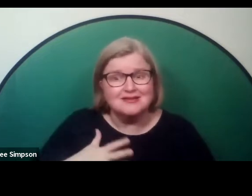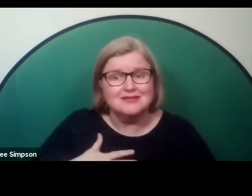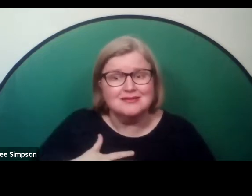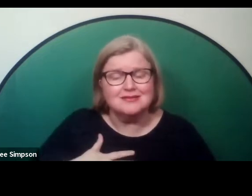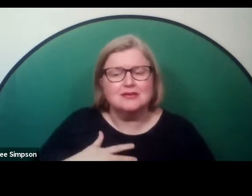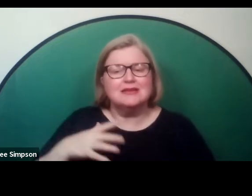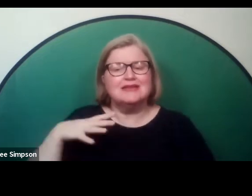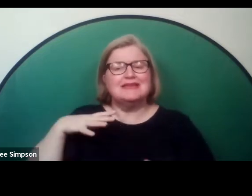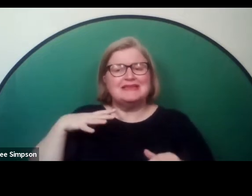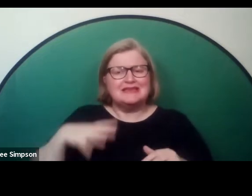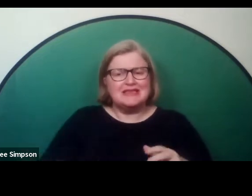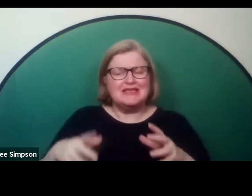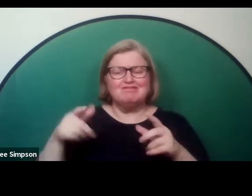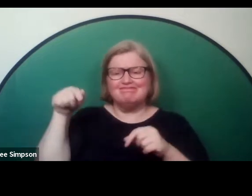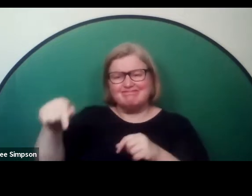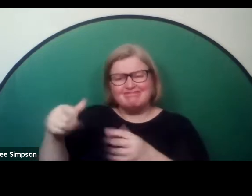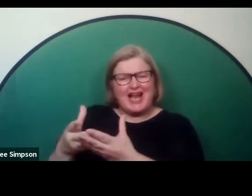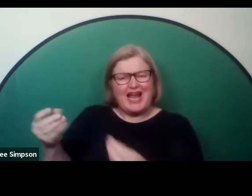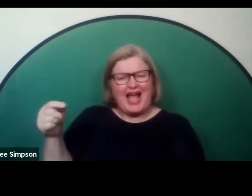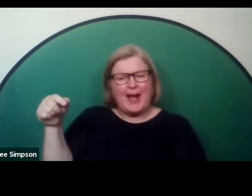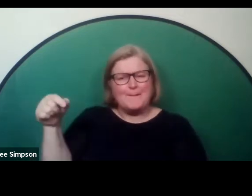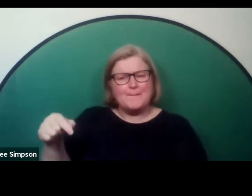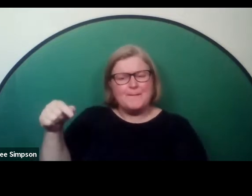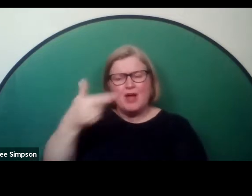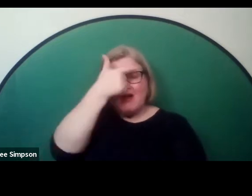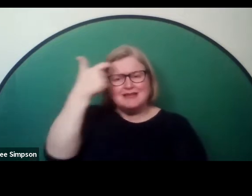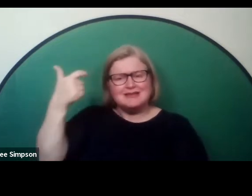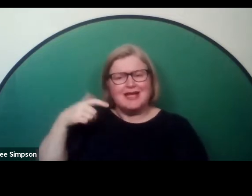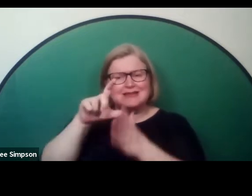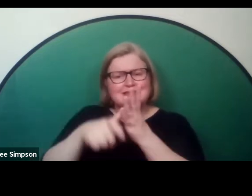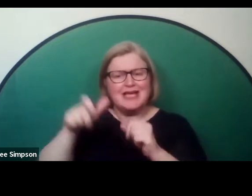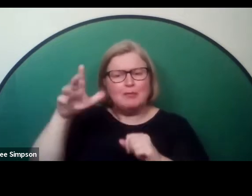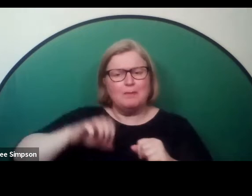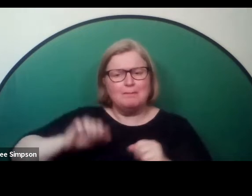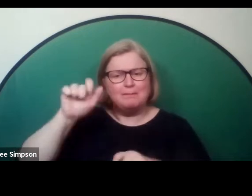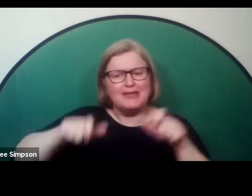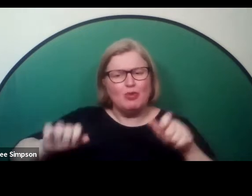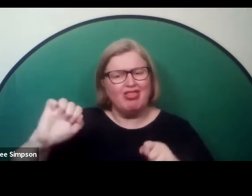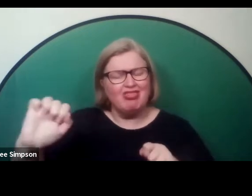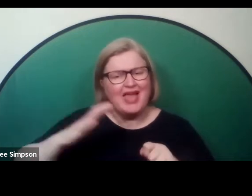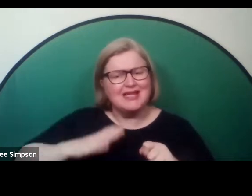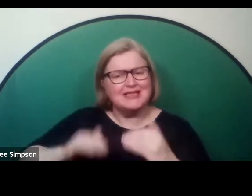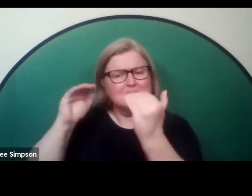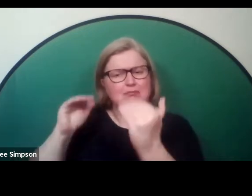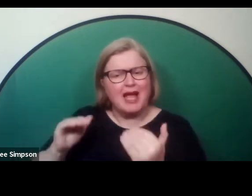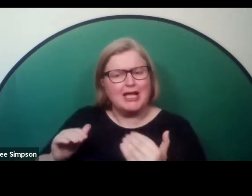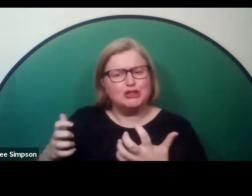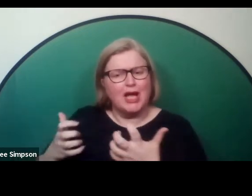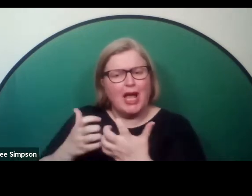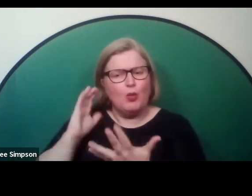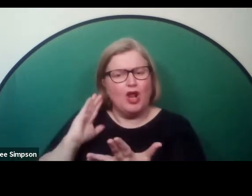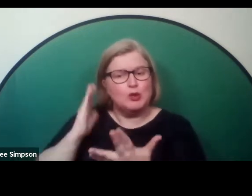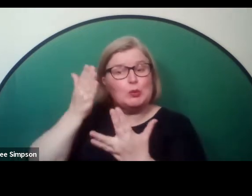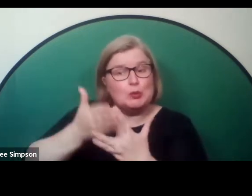there's still a massive gap around understanding of issues. We know, it's very trite to bring up the issues of things like accessible and